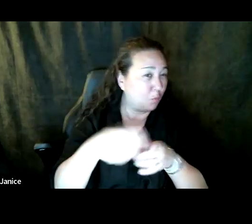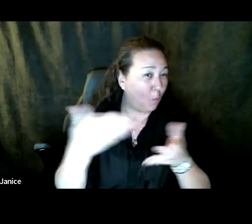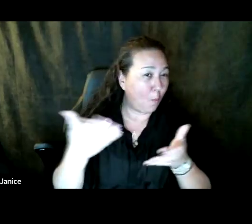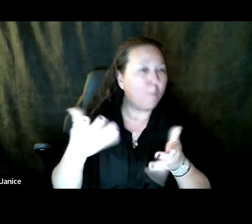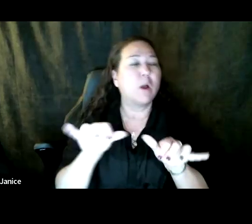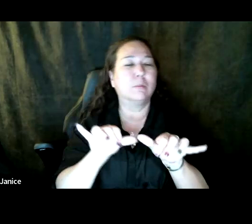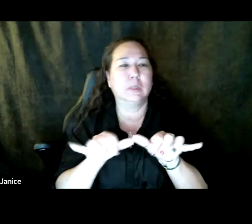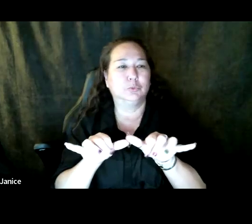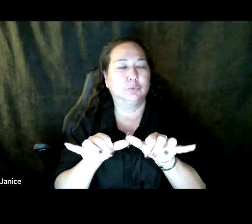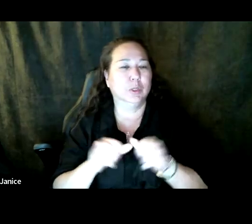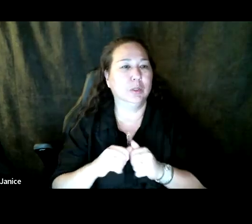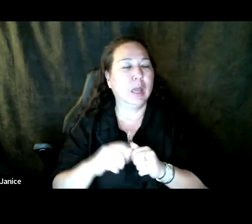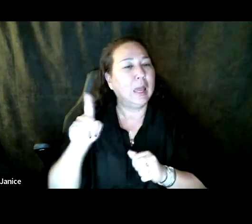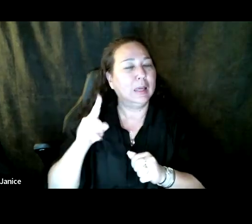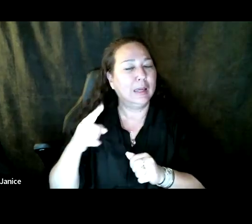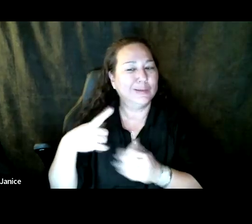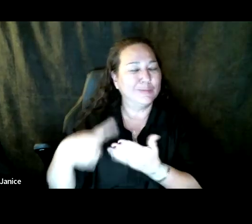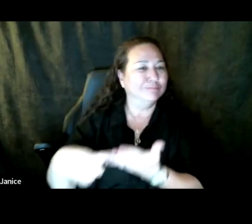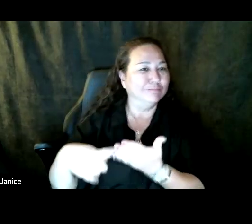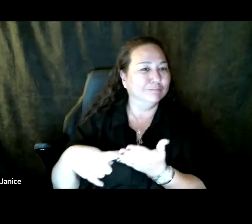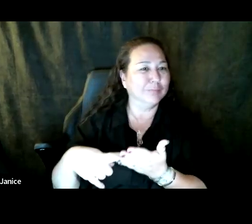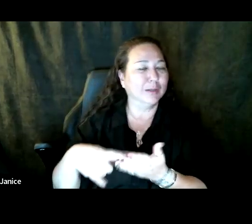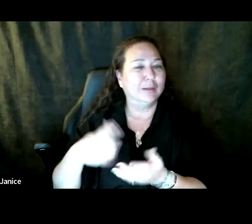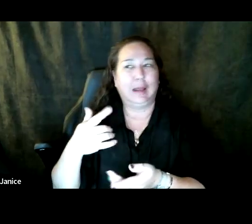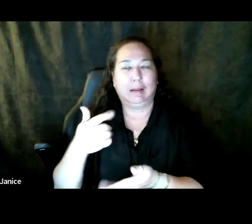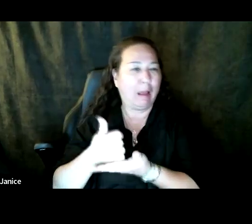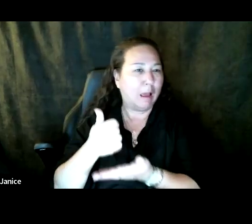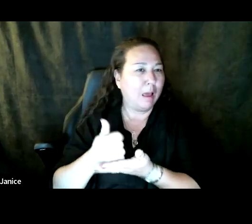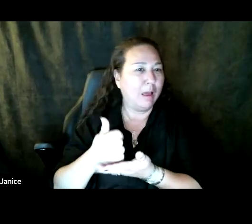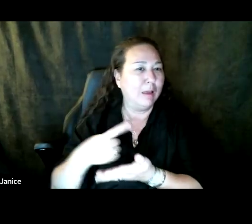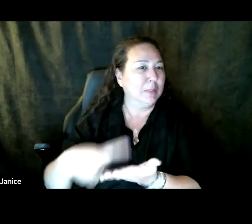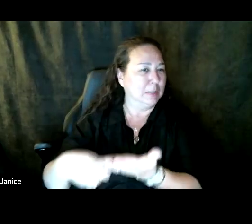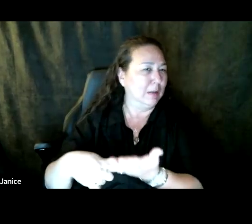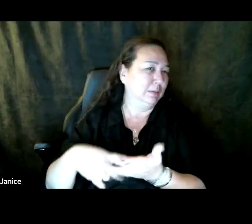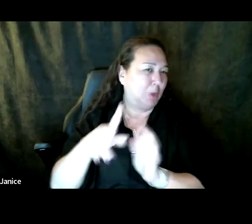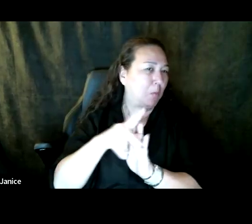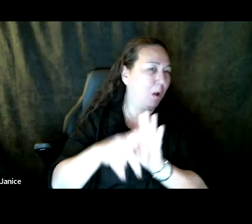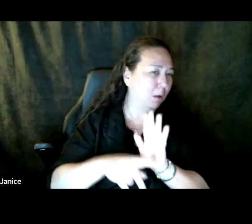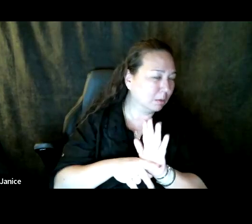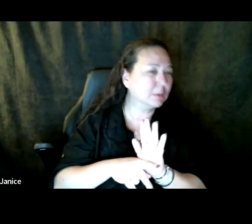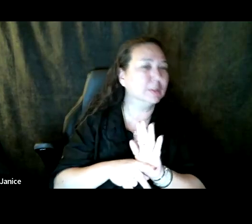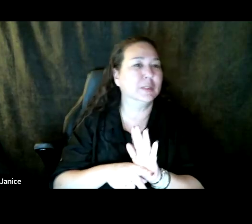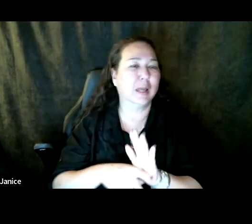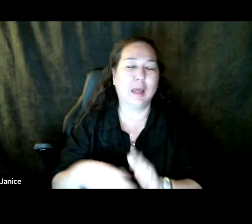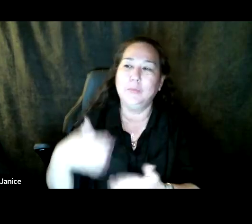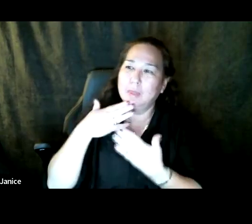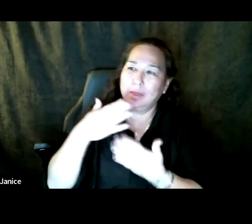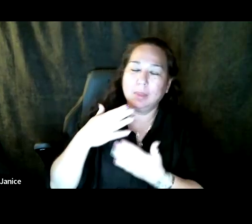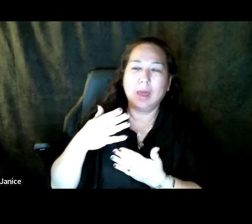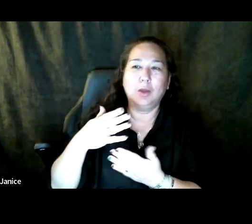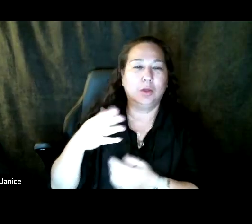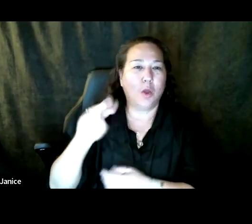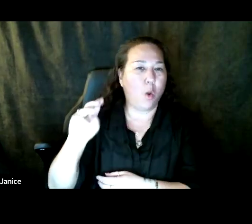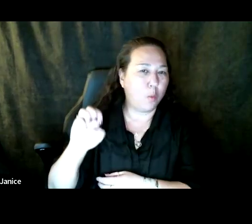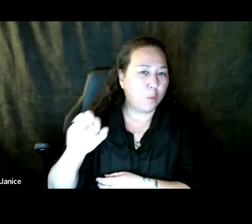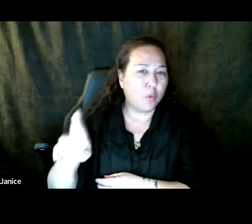BPS policy that is beneficial to his fellow students. Welcome, Omer. We're delighted to have you with us. Would you like to say a few